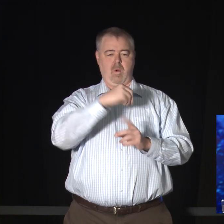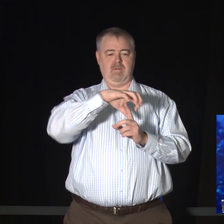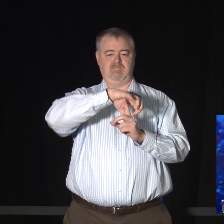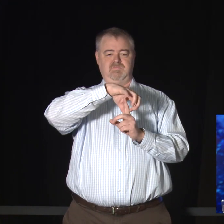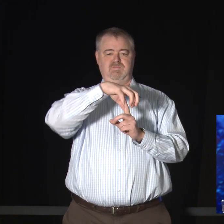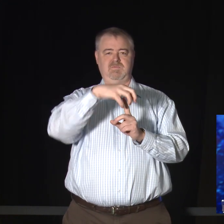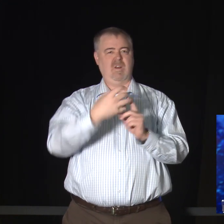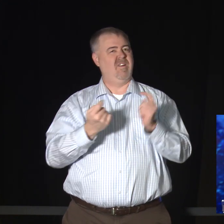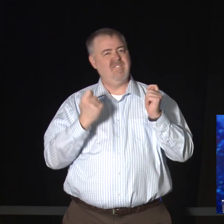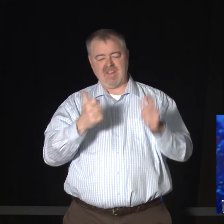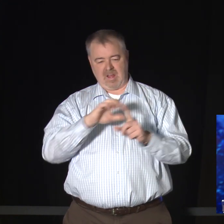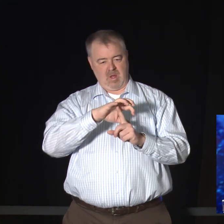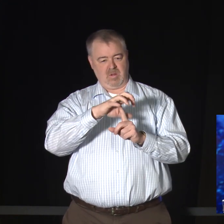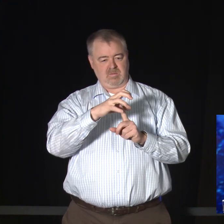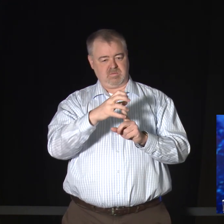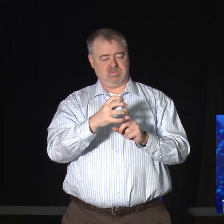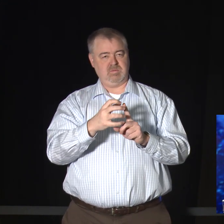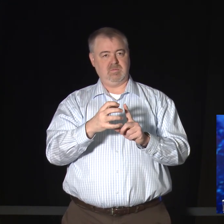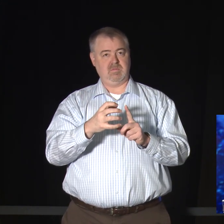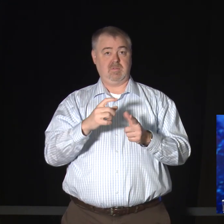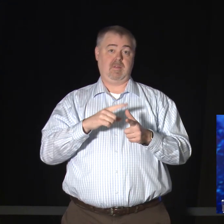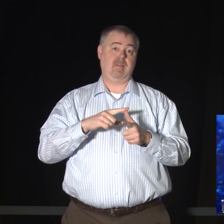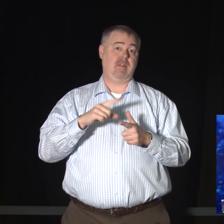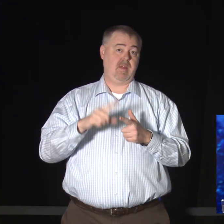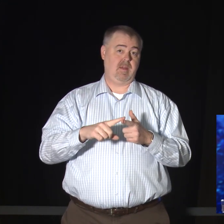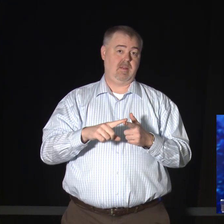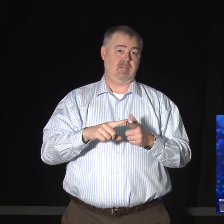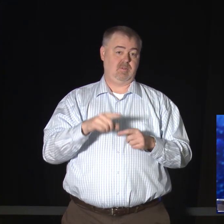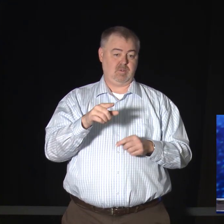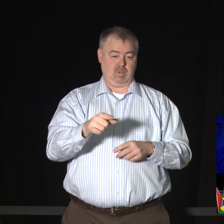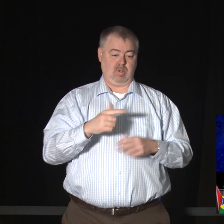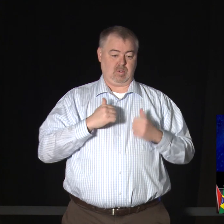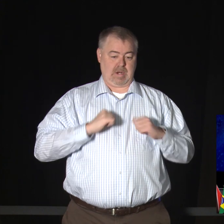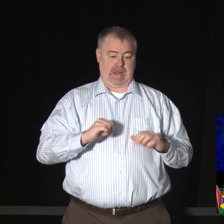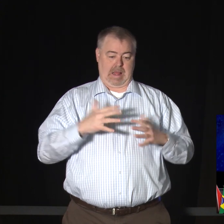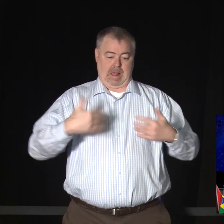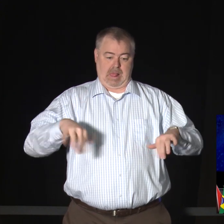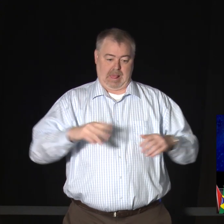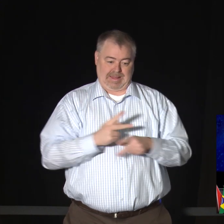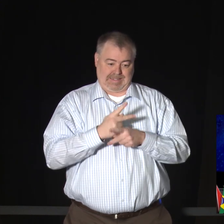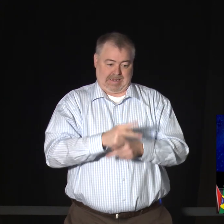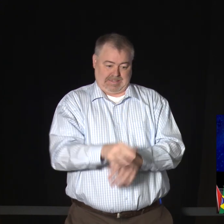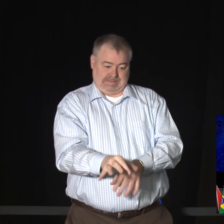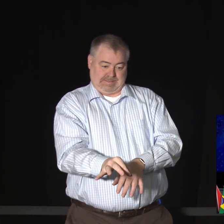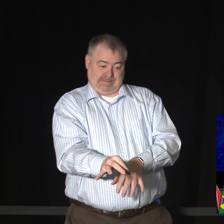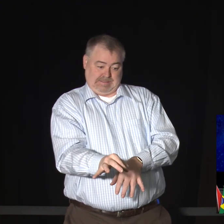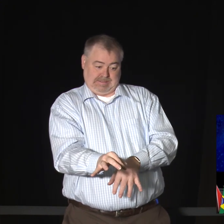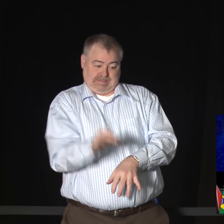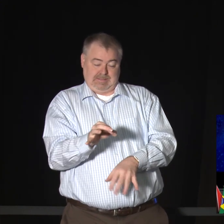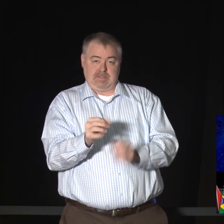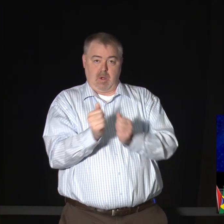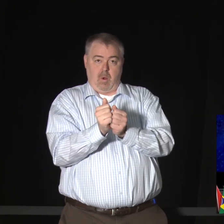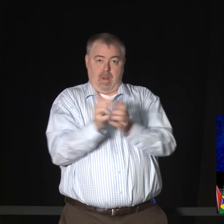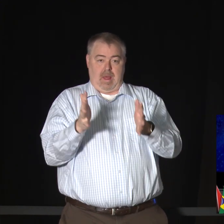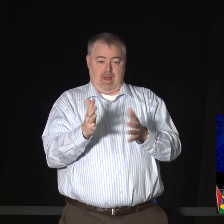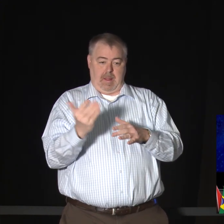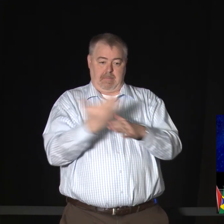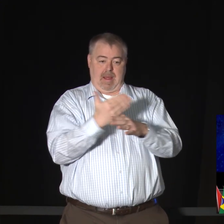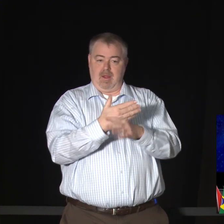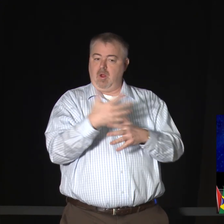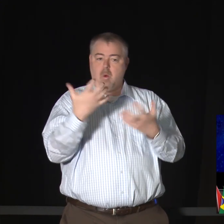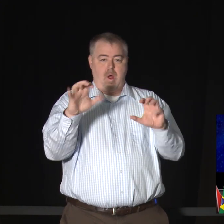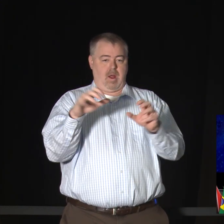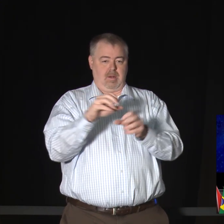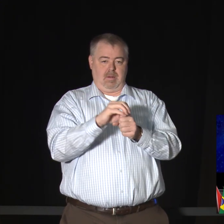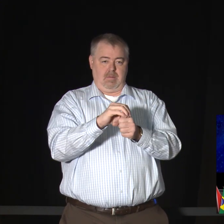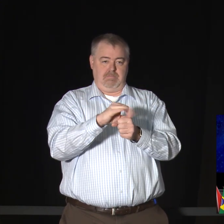so fast. And then you gingerly try to pick it without disturbing it so the seeds